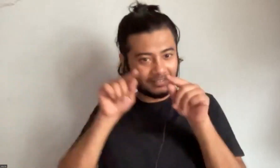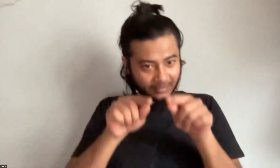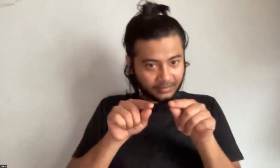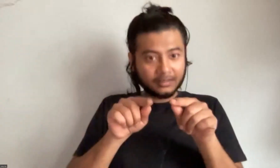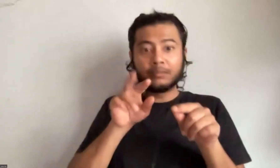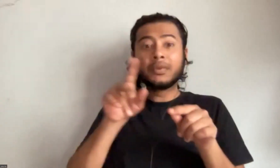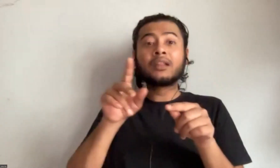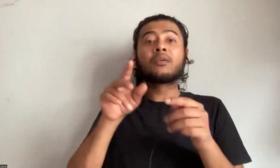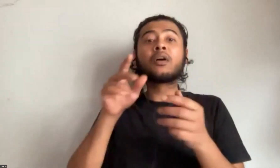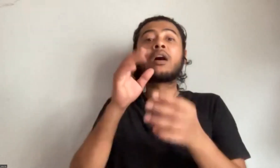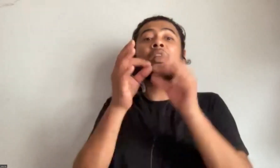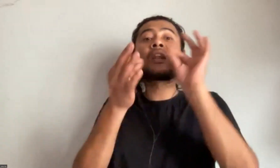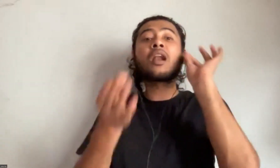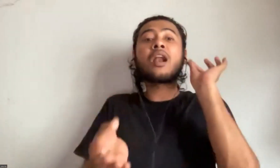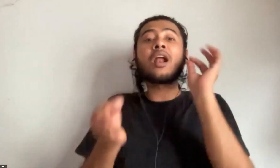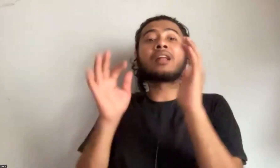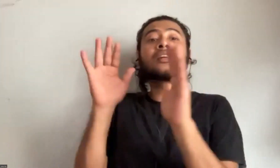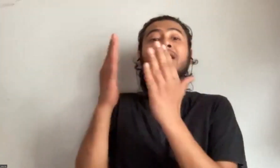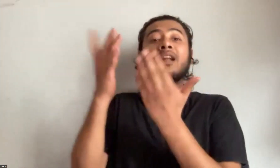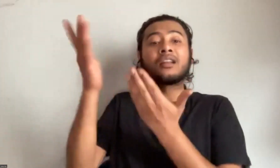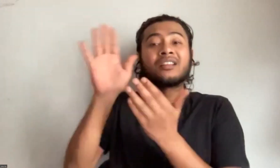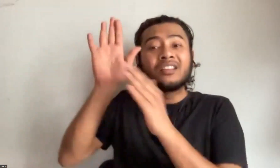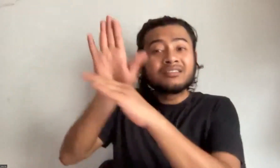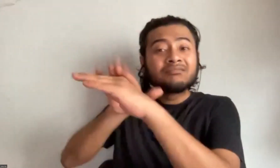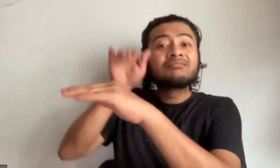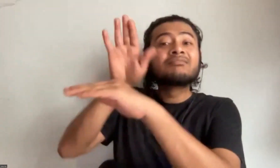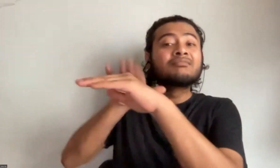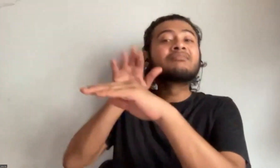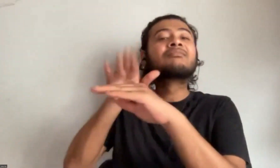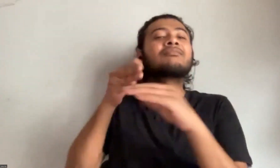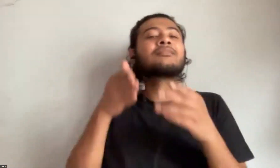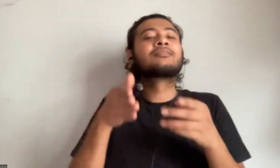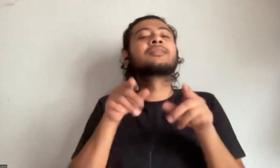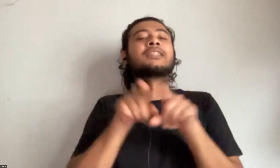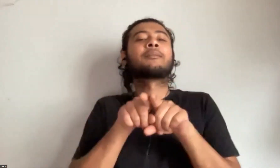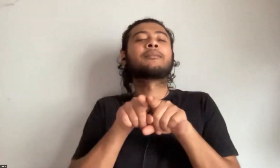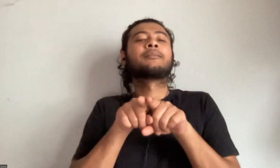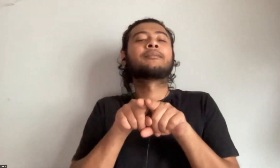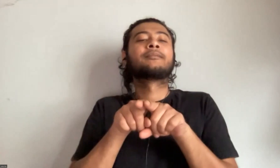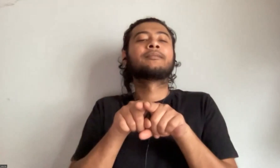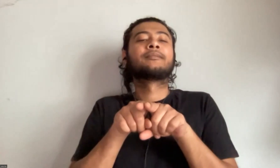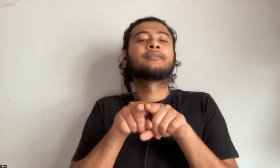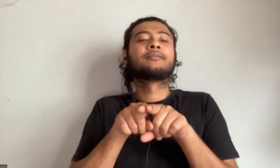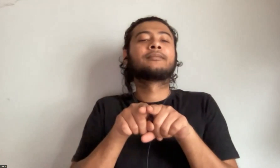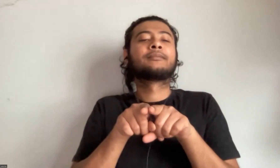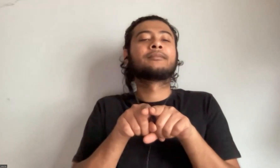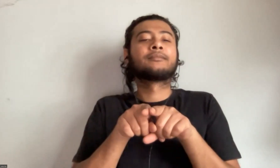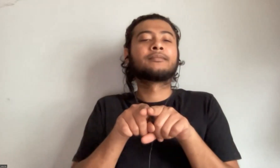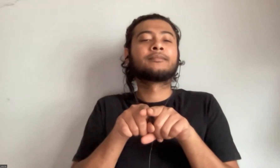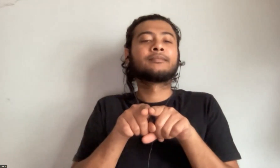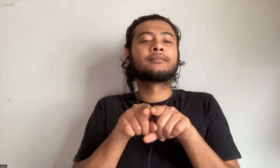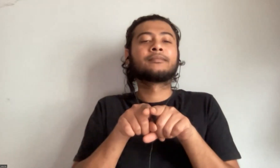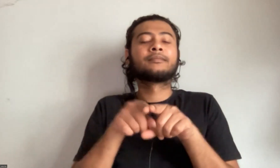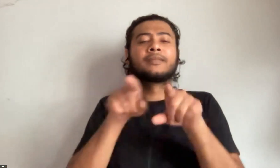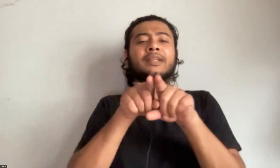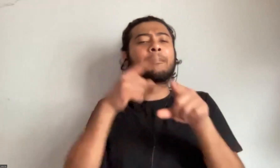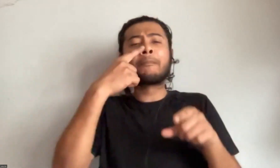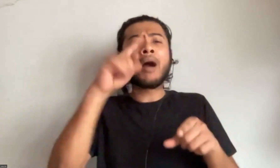We are calling out Srimati Radharani's name and we are trying to attract her attention. Let's see, I am